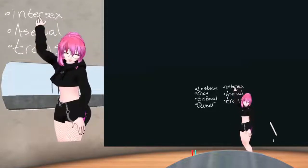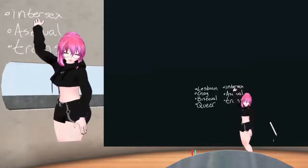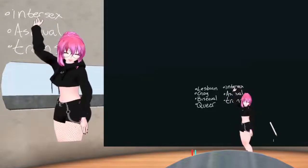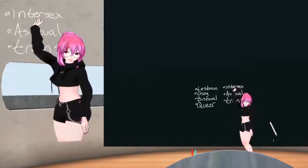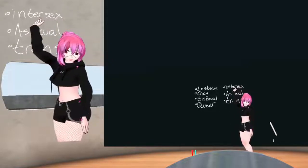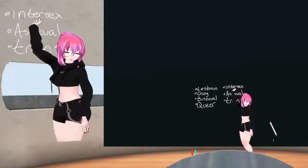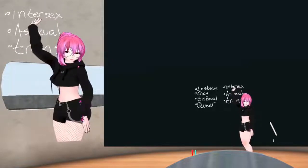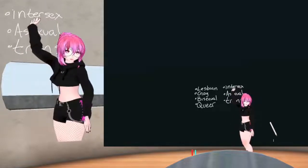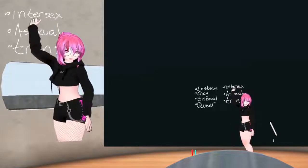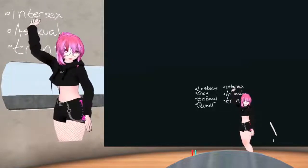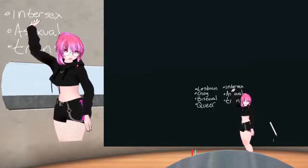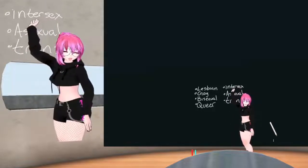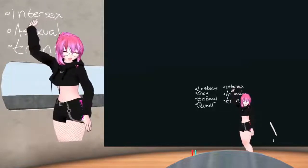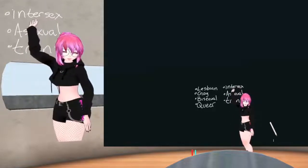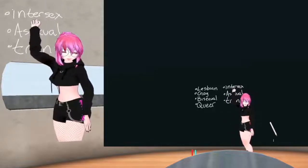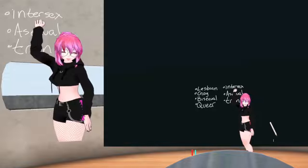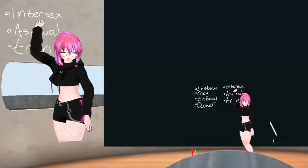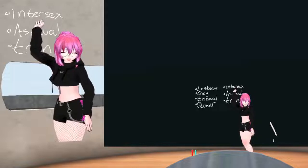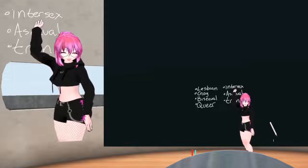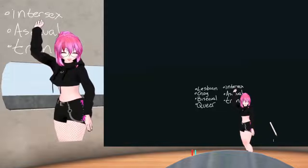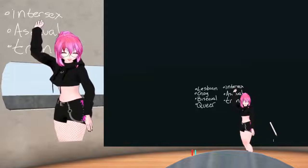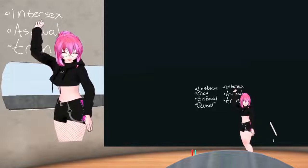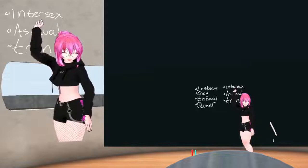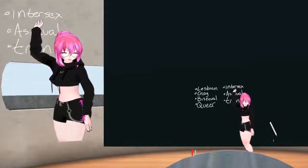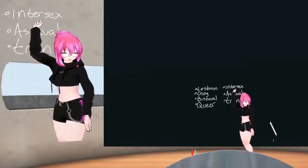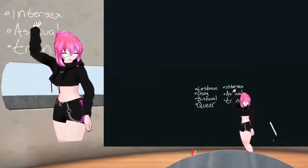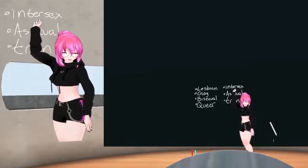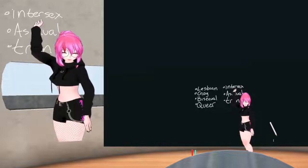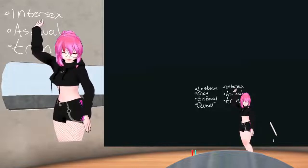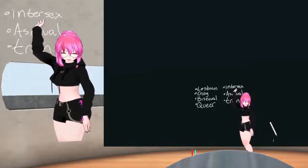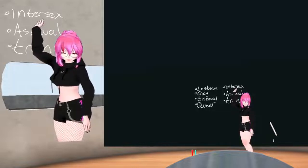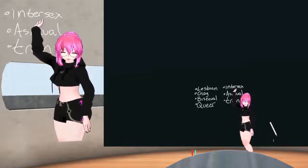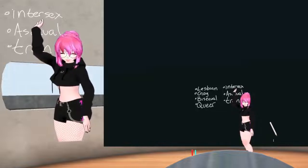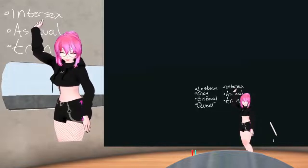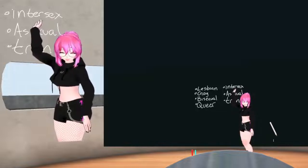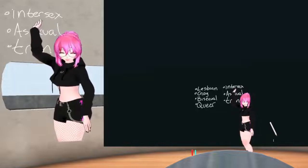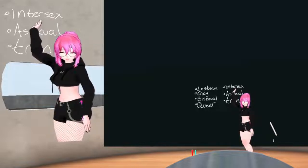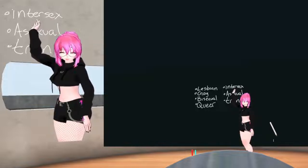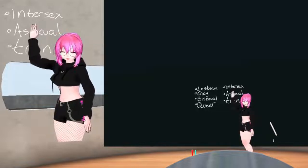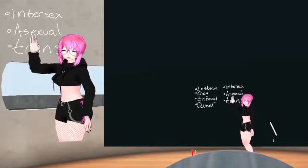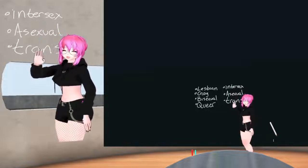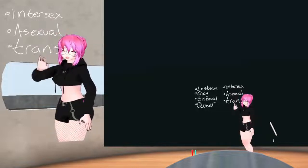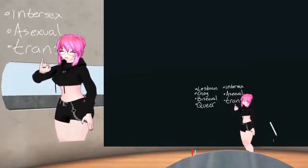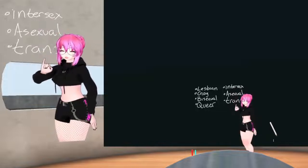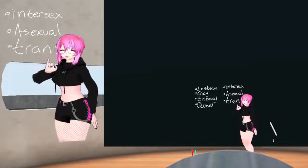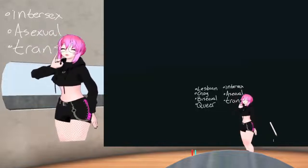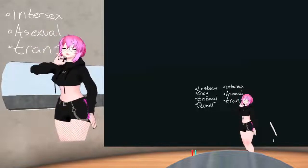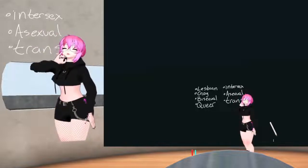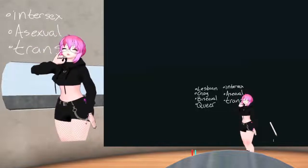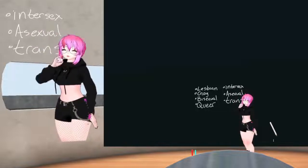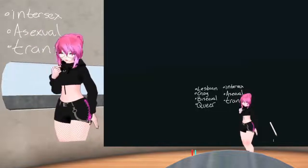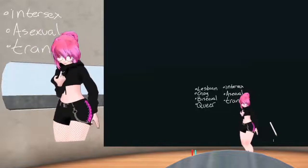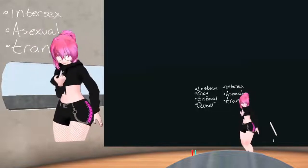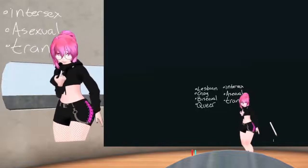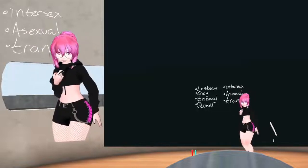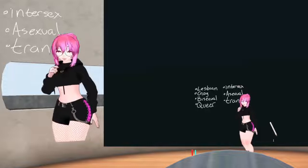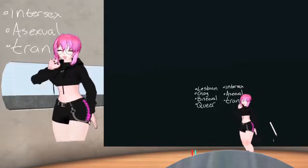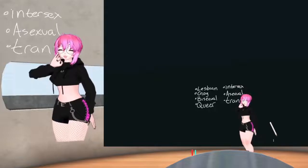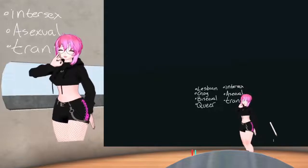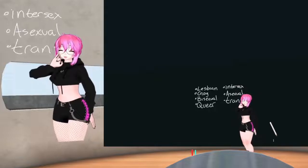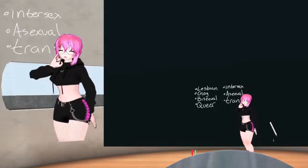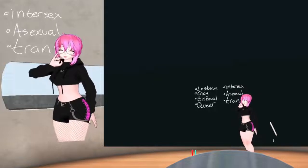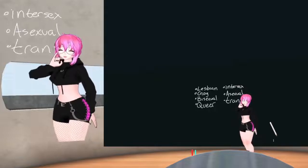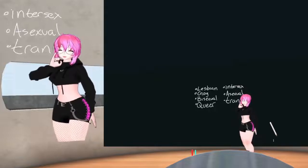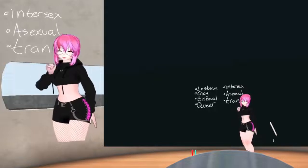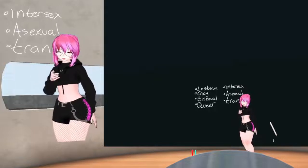probably one of the hardest signs, so feel free to go slow. Yes. Yes.